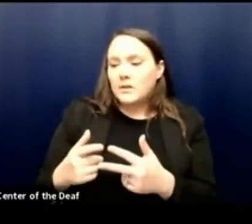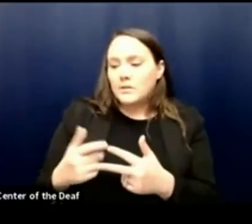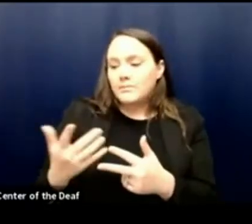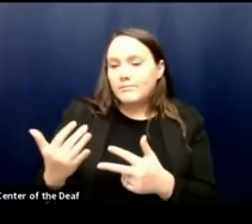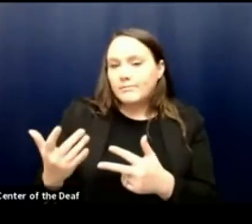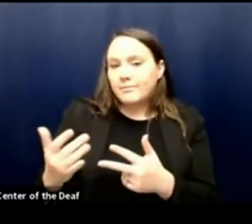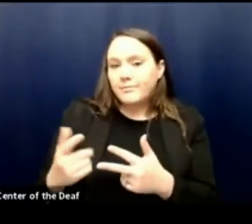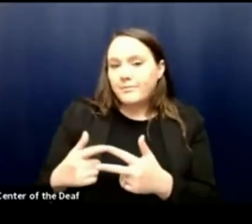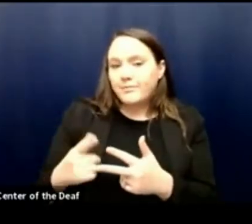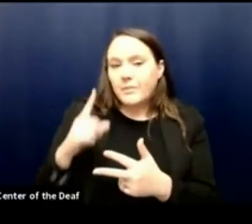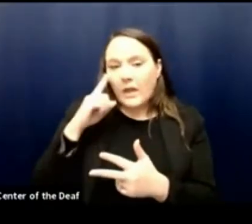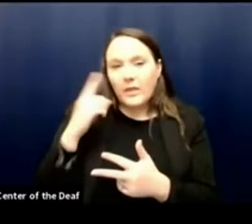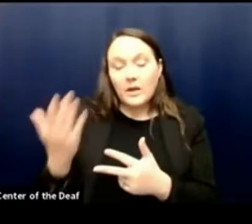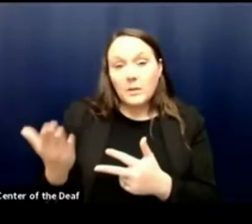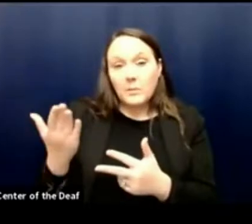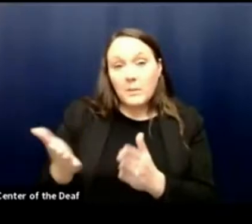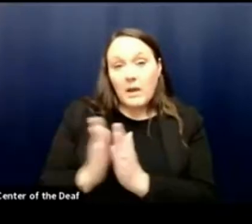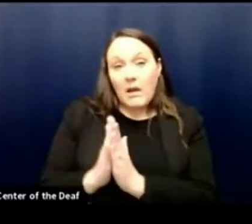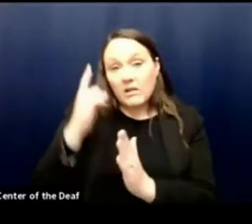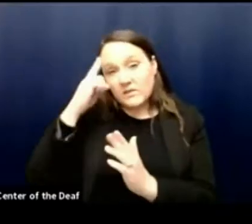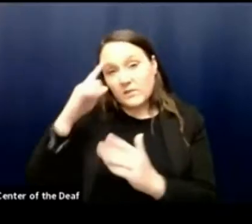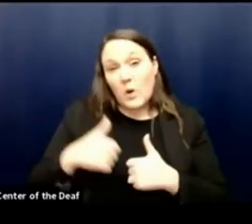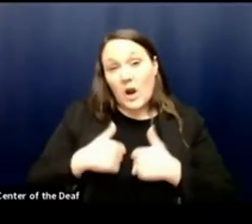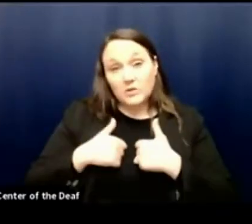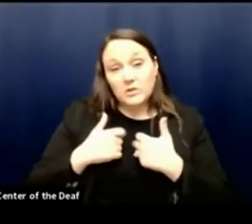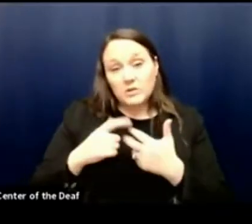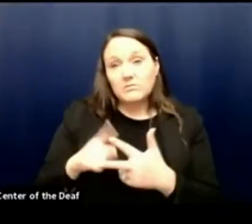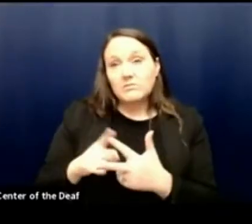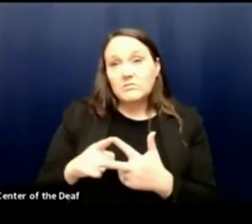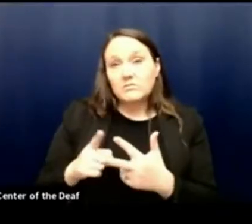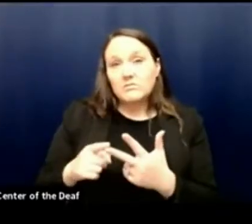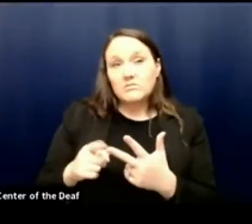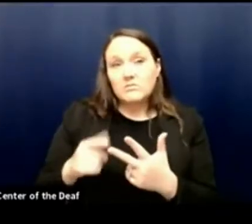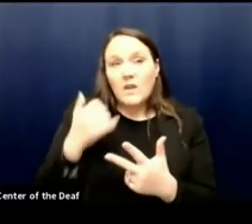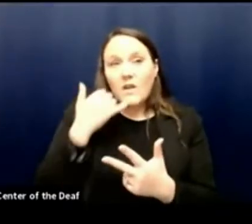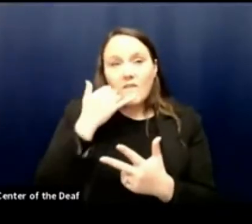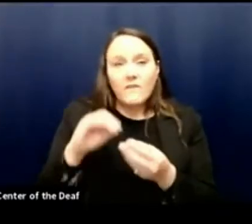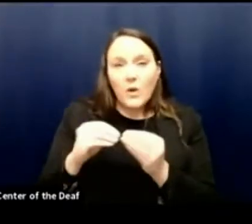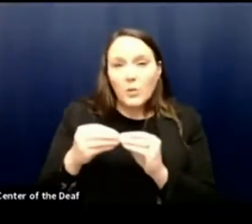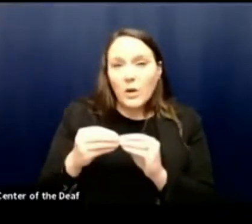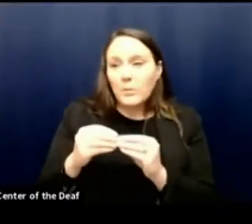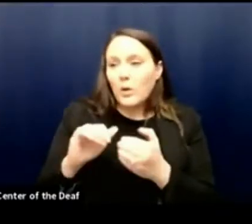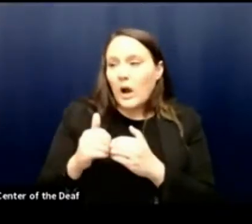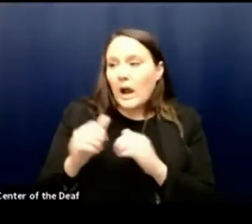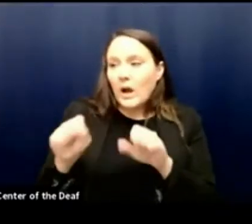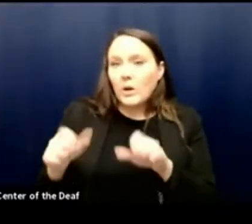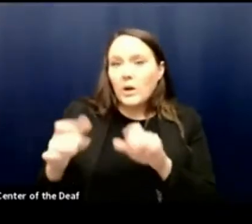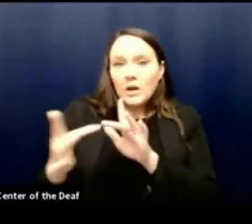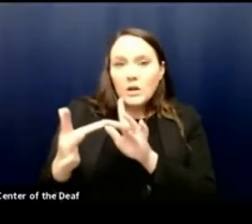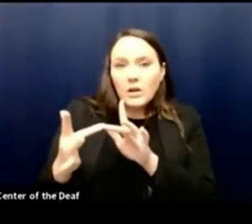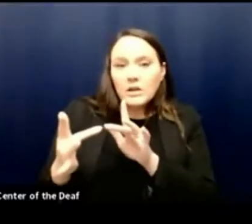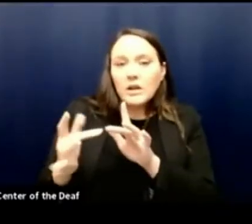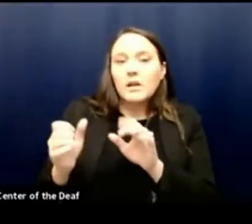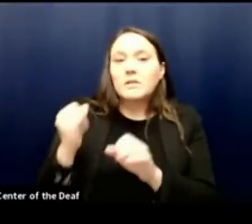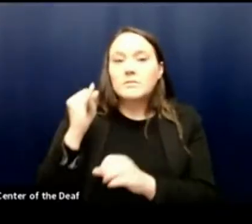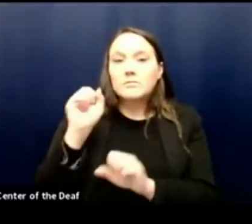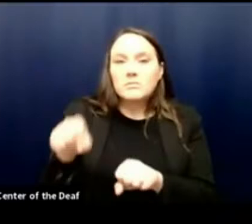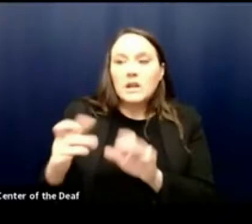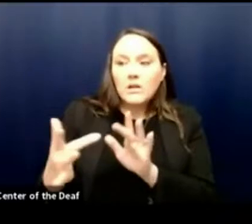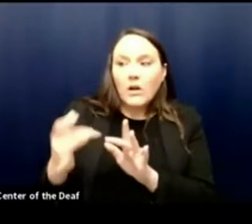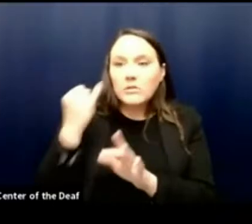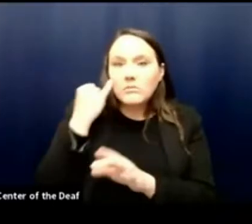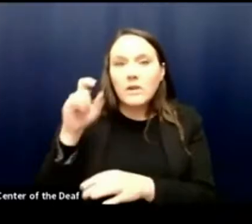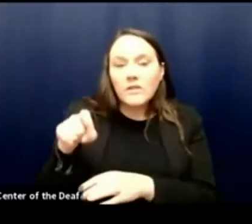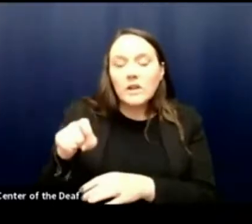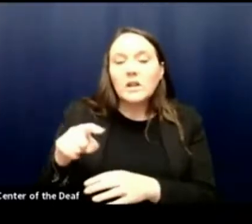I think we might have asked for address. We'll be asking for address, phone numbers, ways to get a hold of people so we can get back in touch with them if we need to.